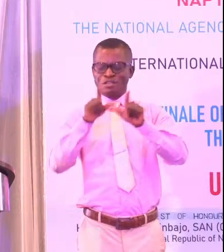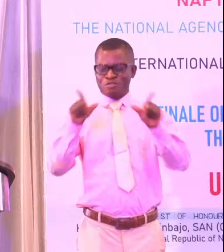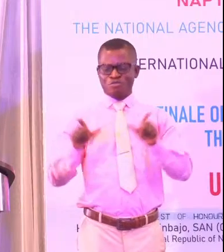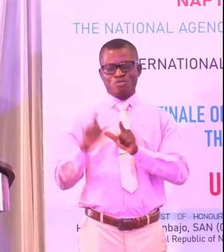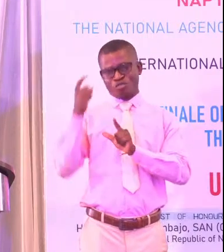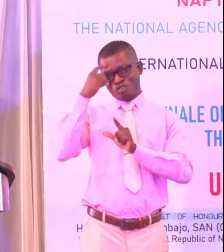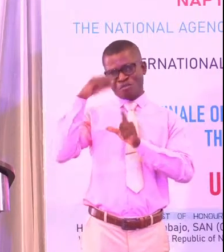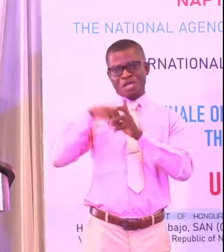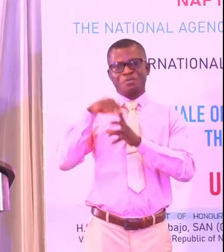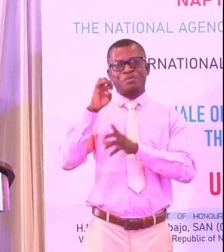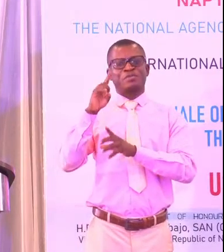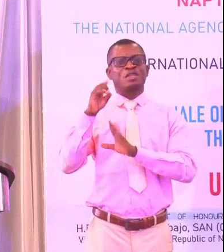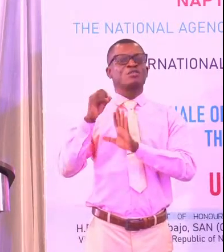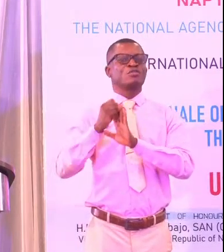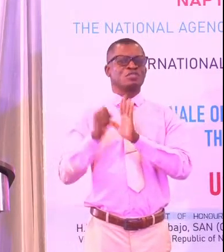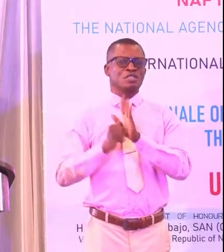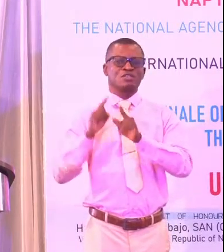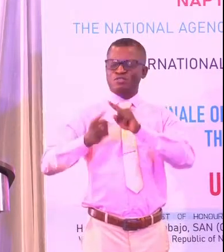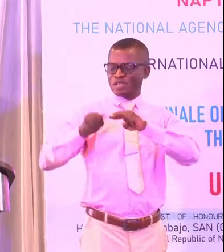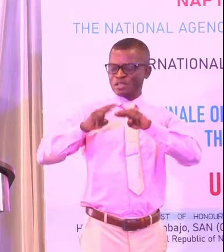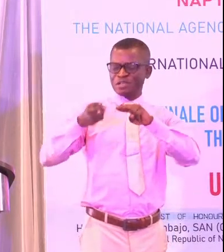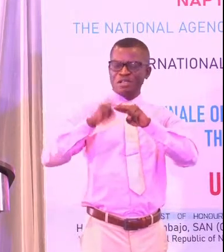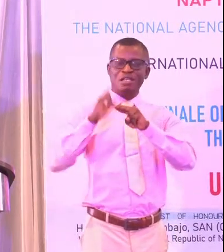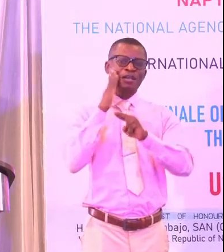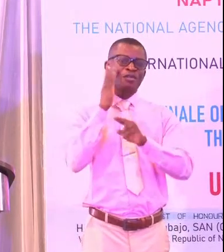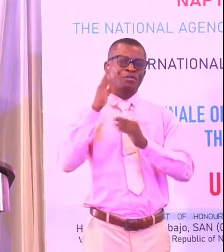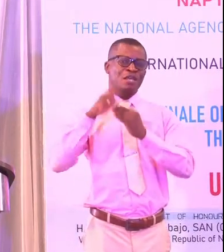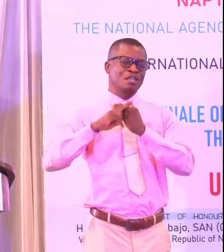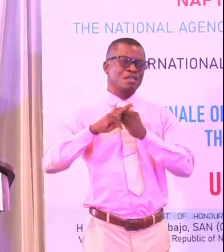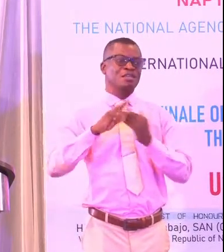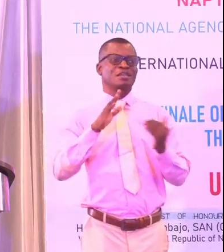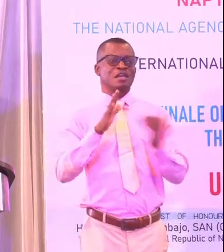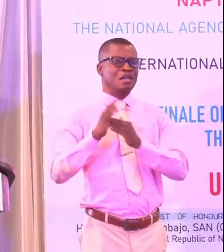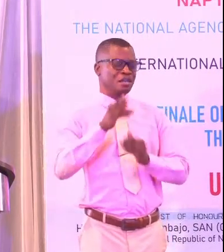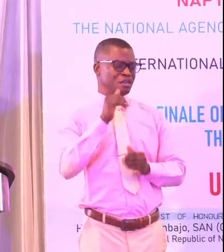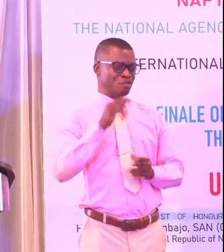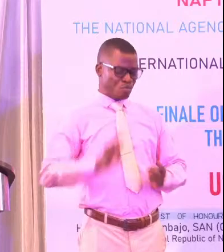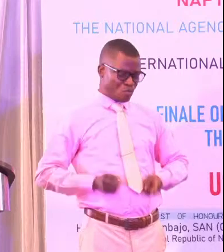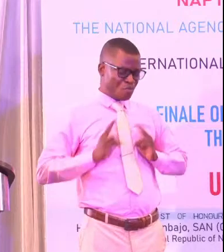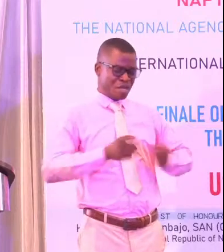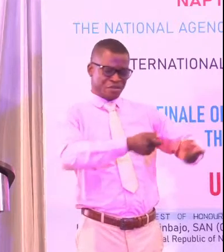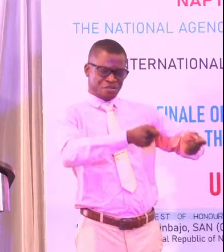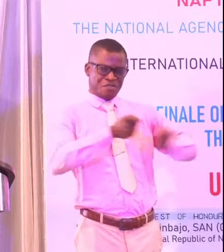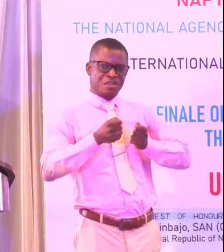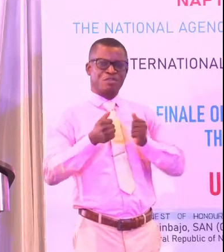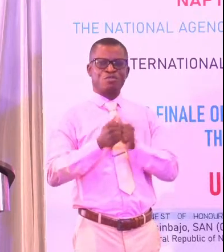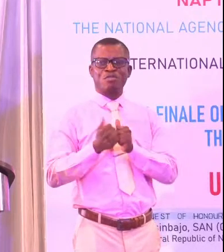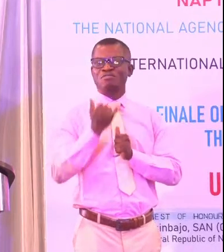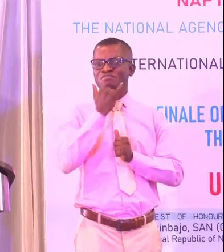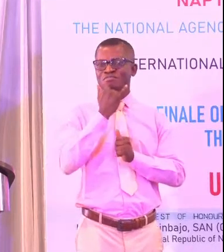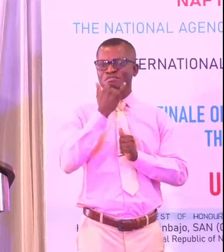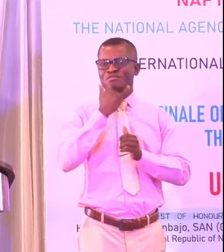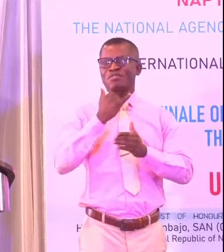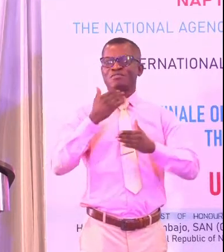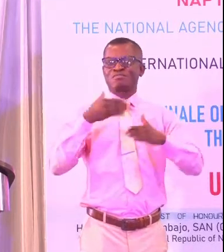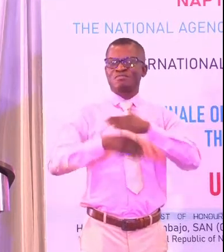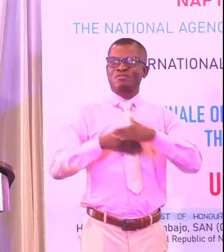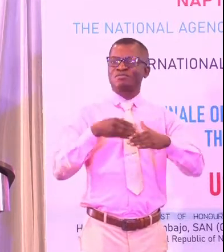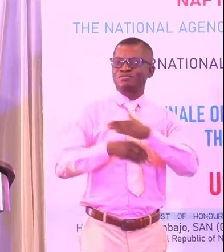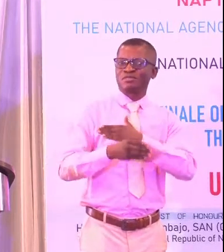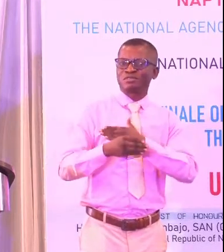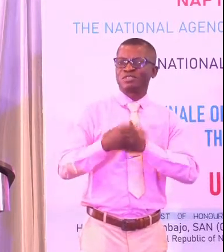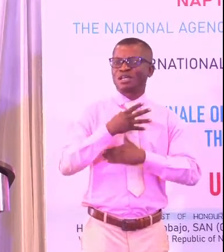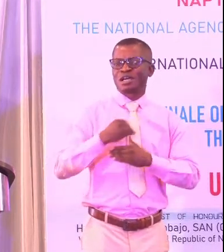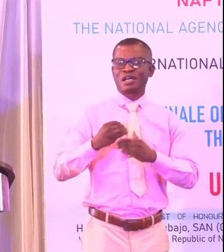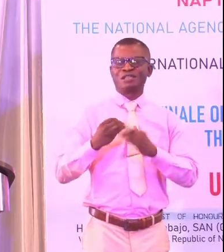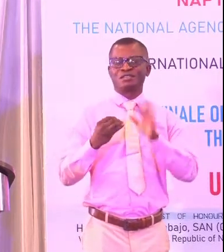State to scale awareness against human trafficking, smuggling of migrants, and irregular migration. 9